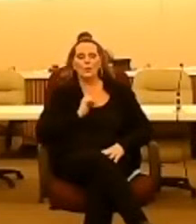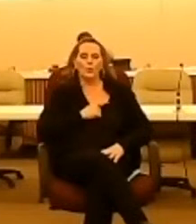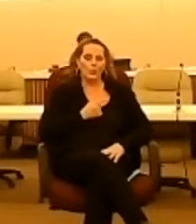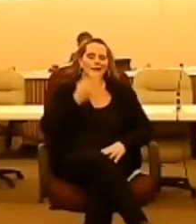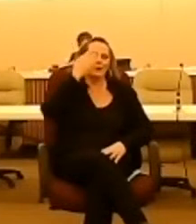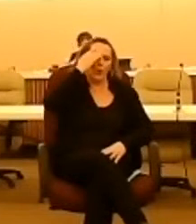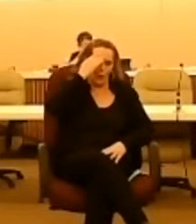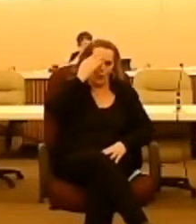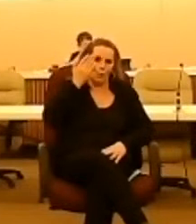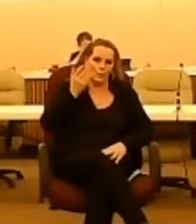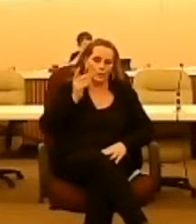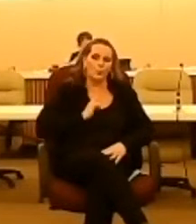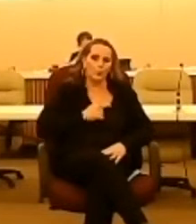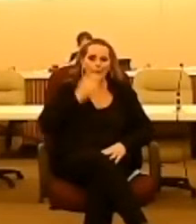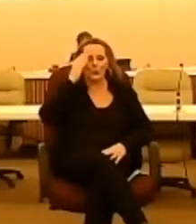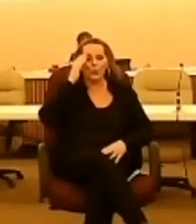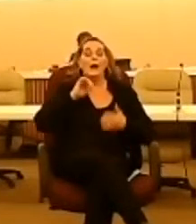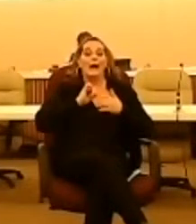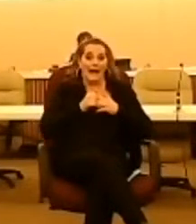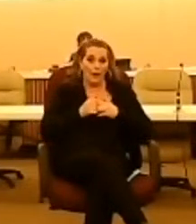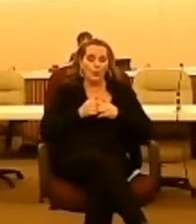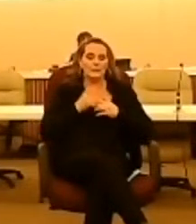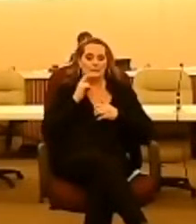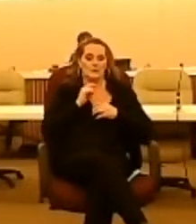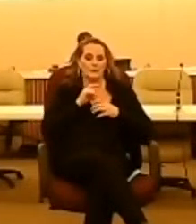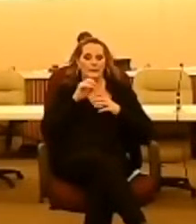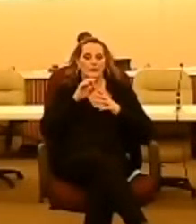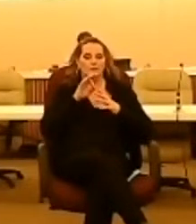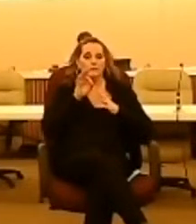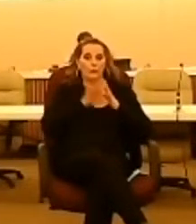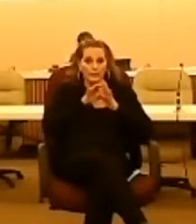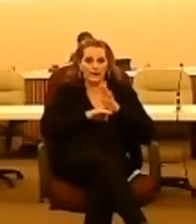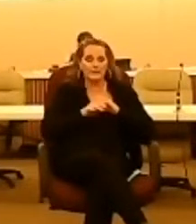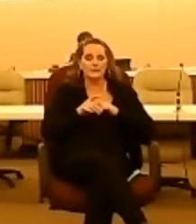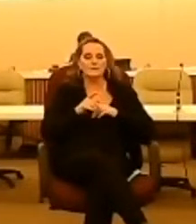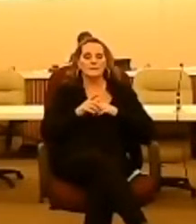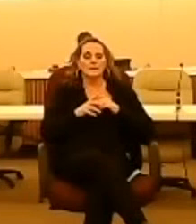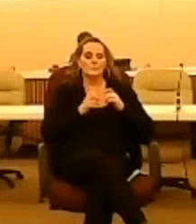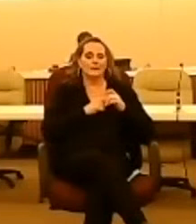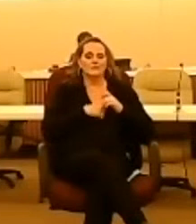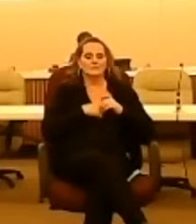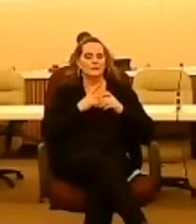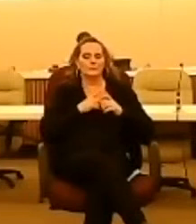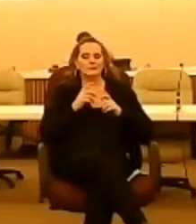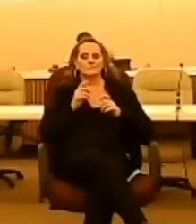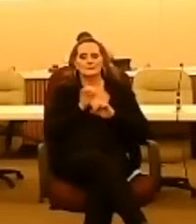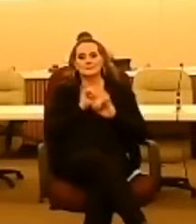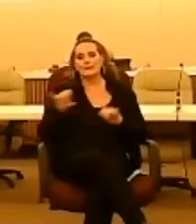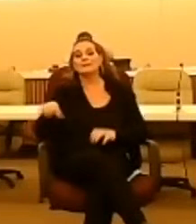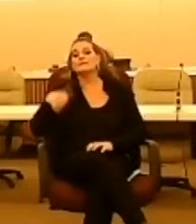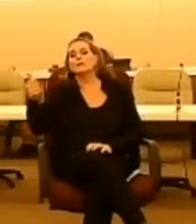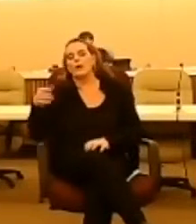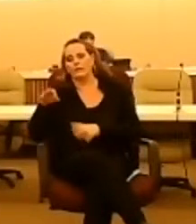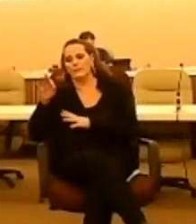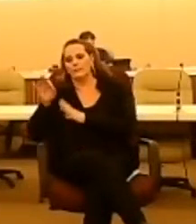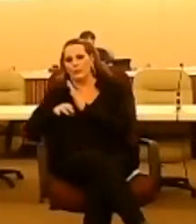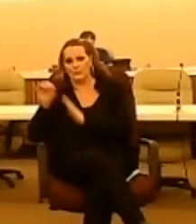know how it's going to be formulated, because it'd be kept formulated the same way the other ones are. We know what the